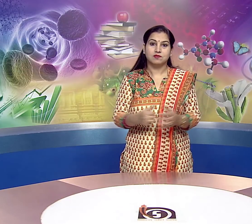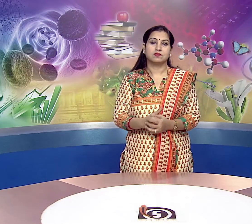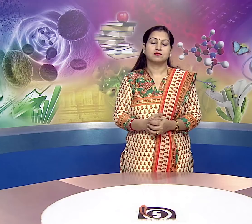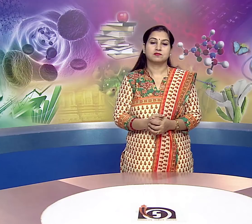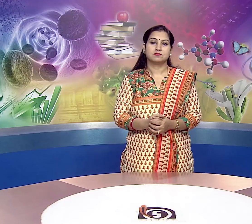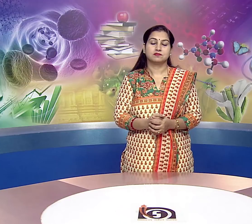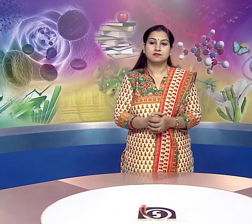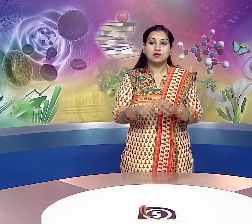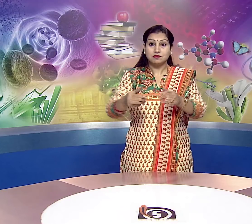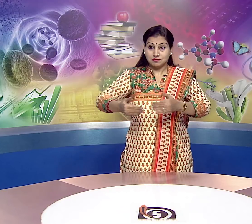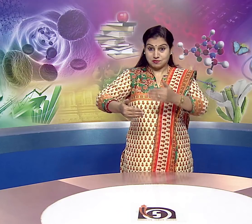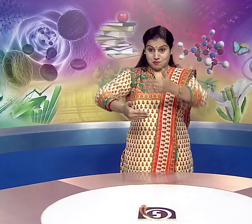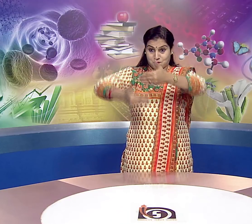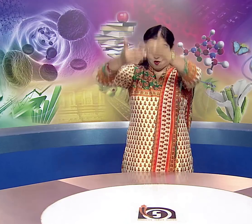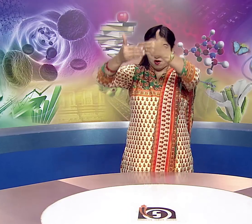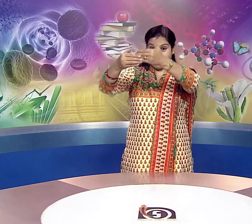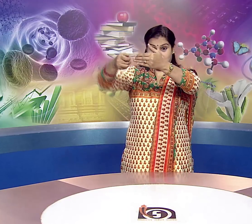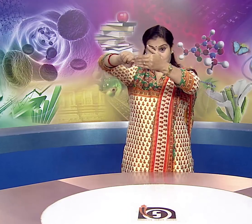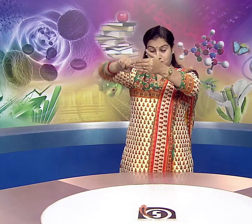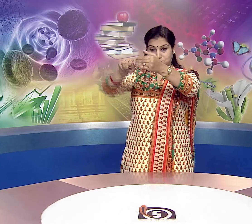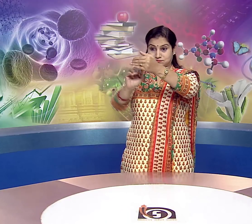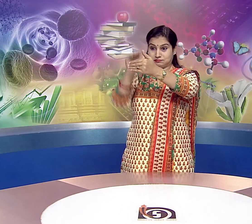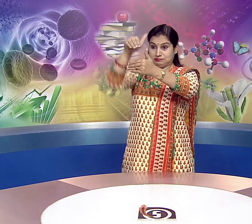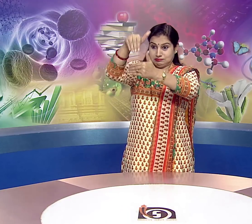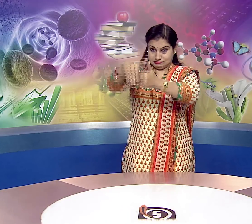through the walls and wait